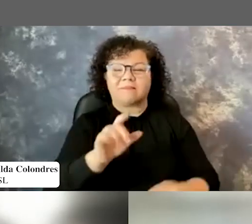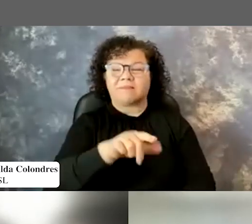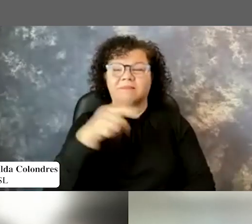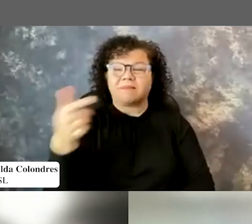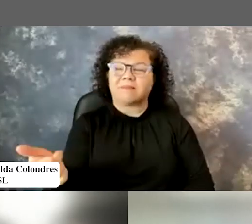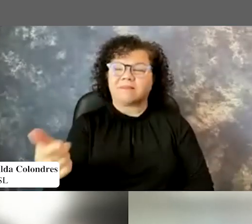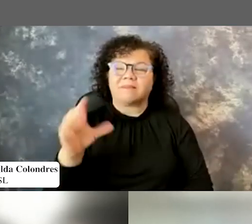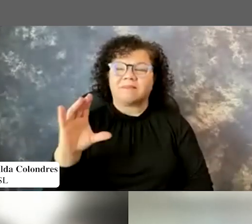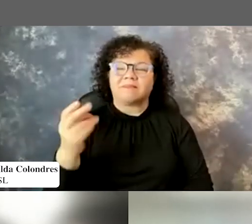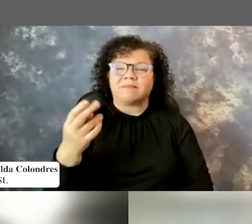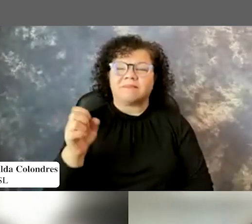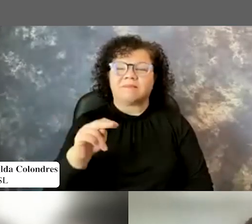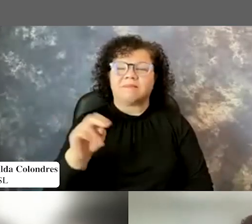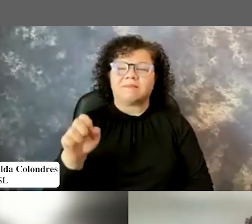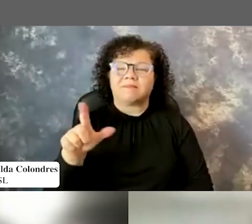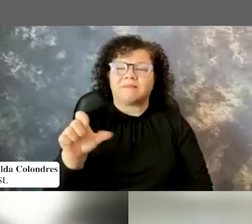Chanel.